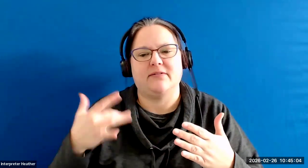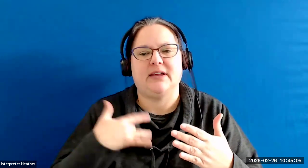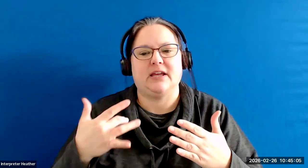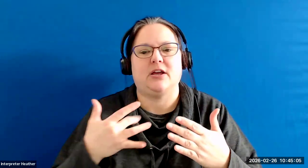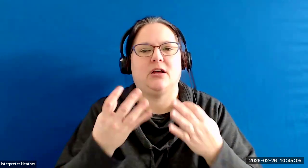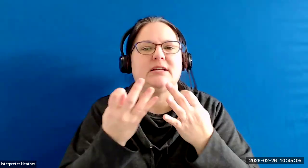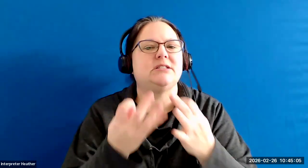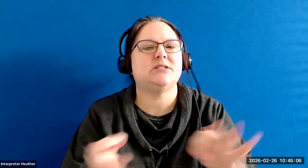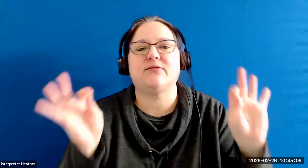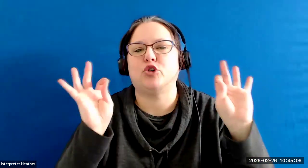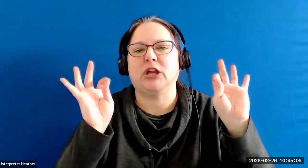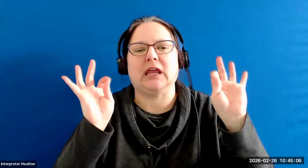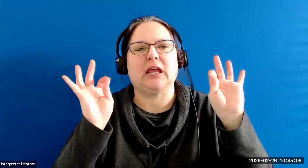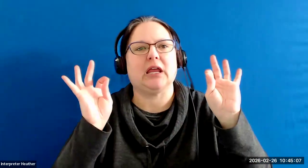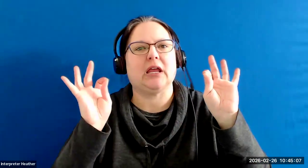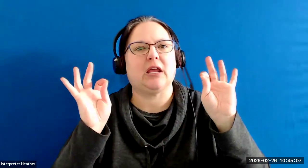freeing